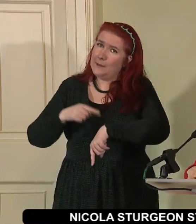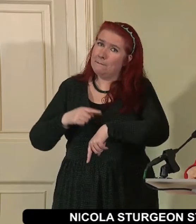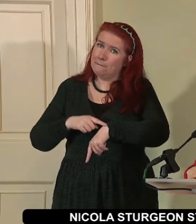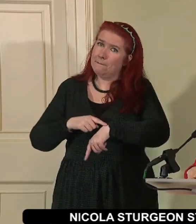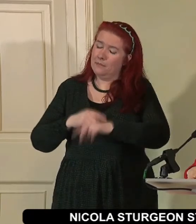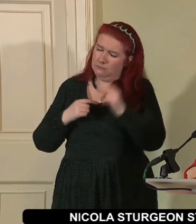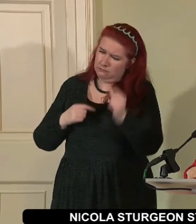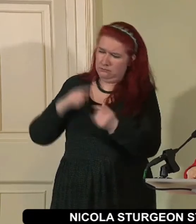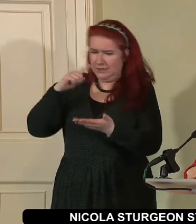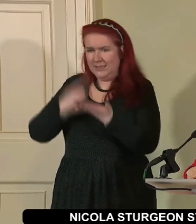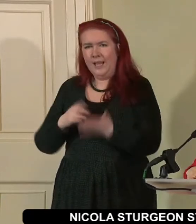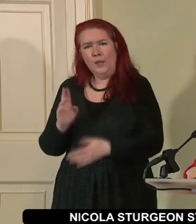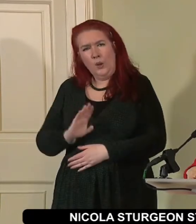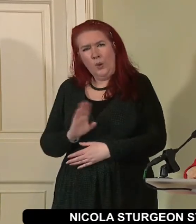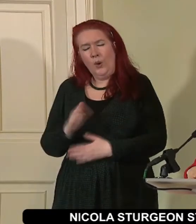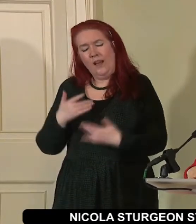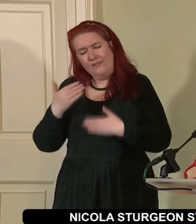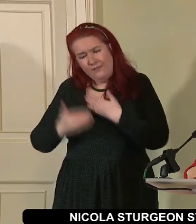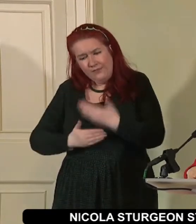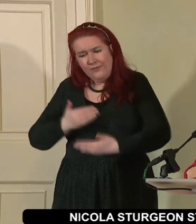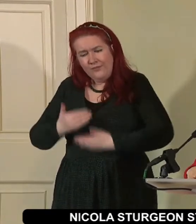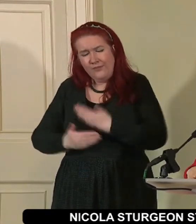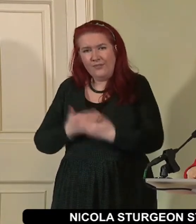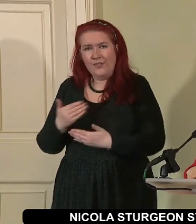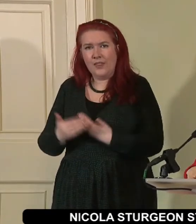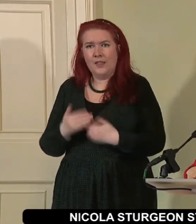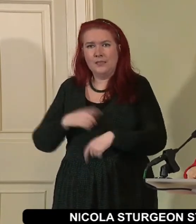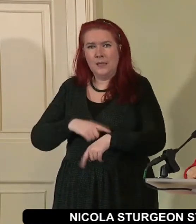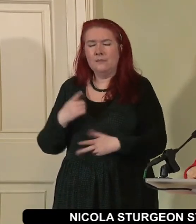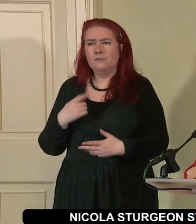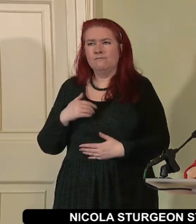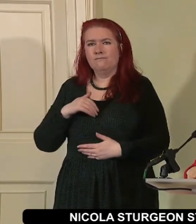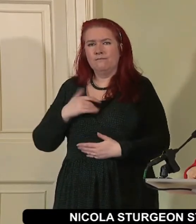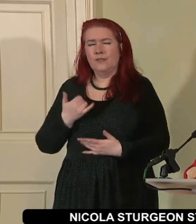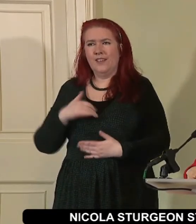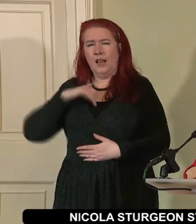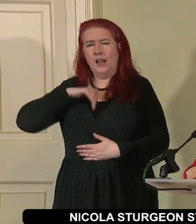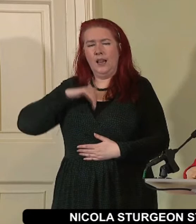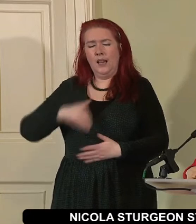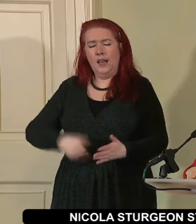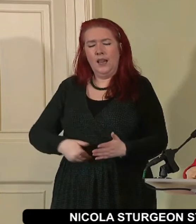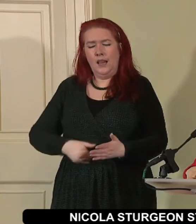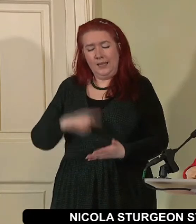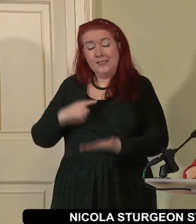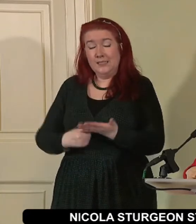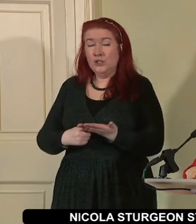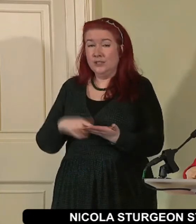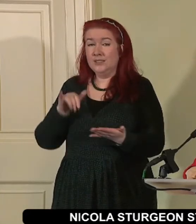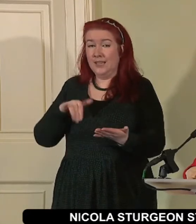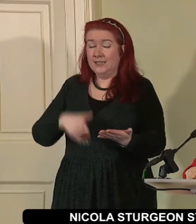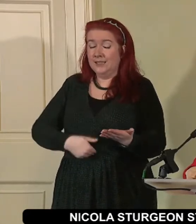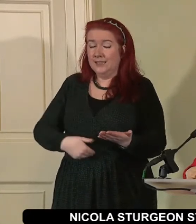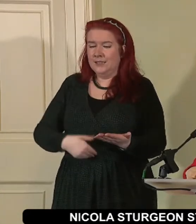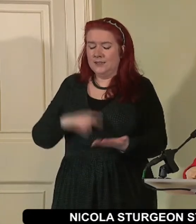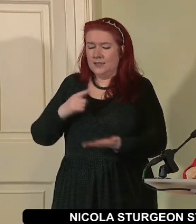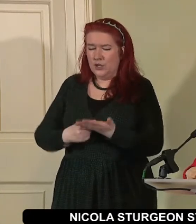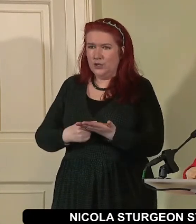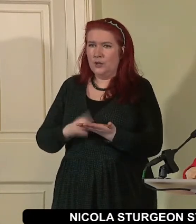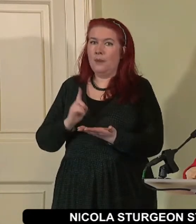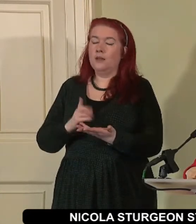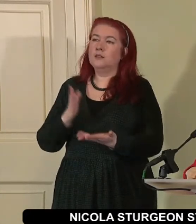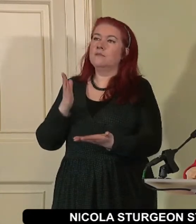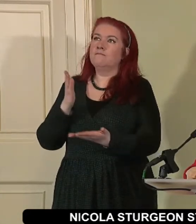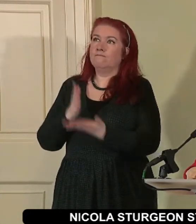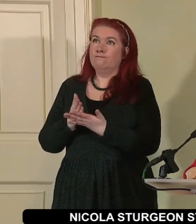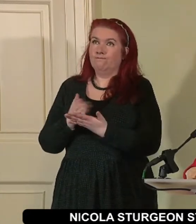to between the point where probably deep down inside you've made a decision and being able to actually